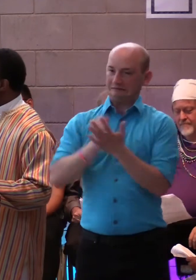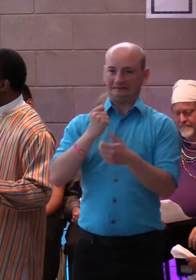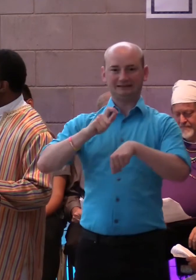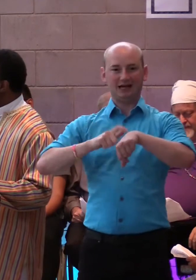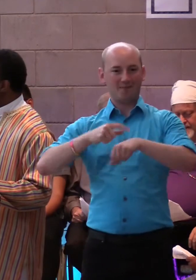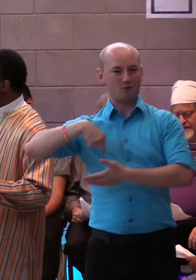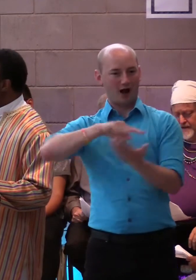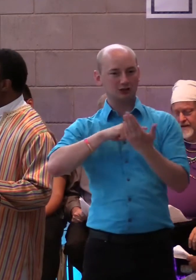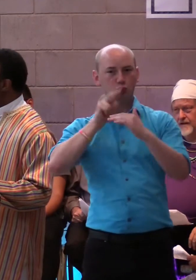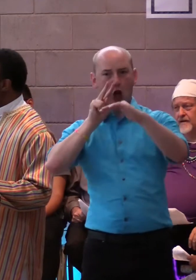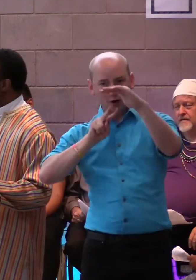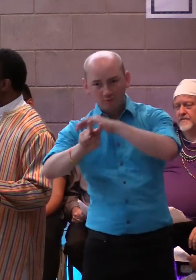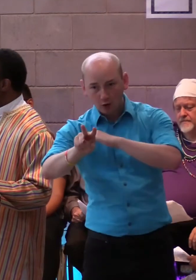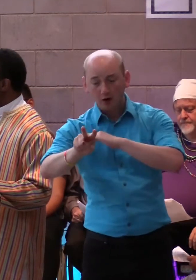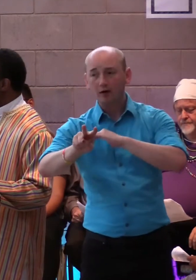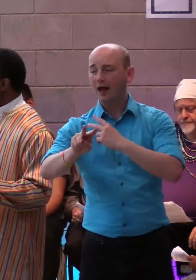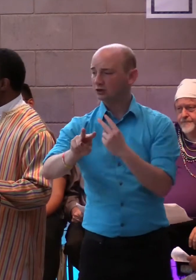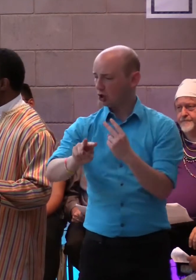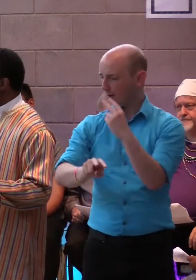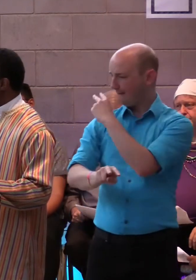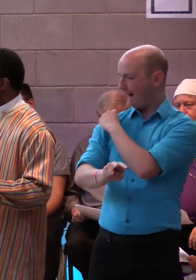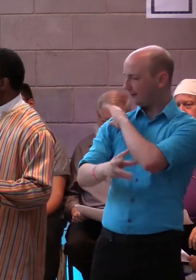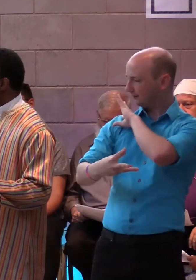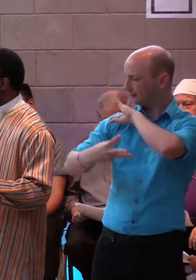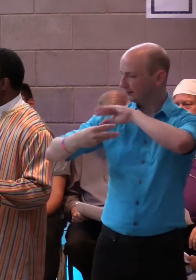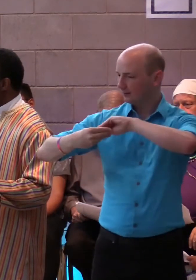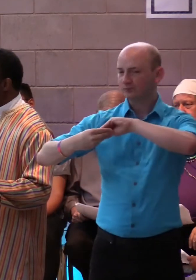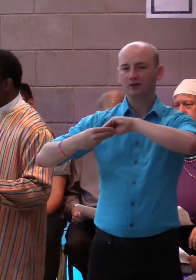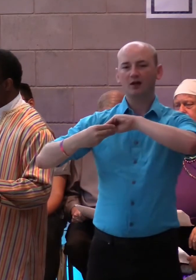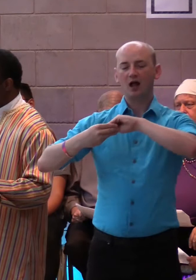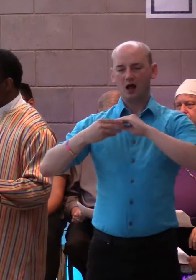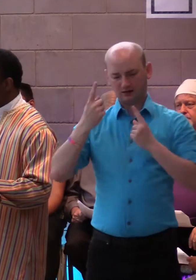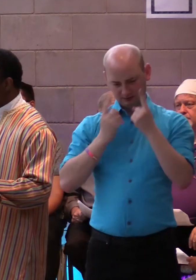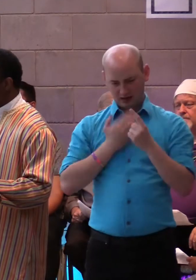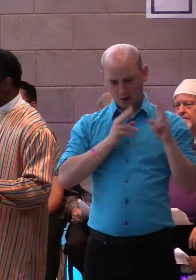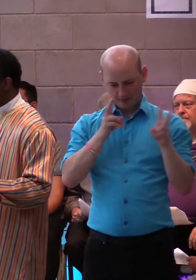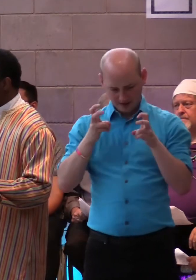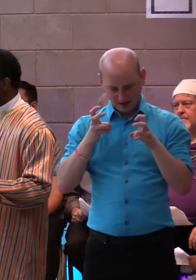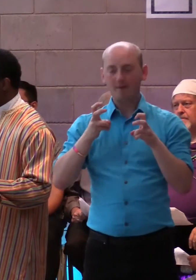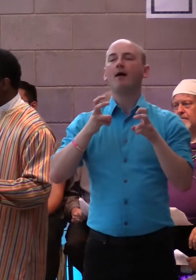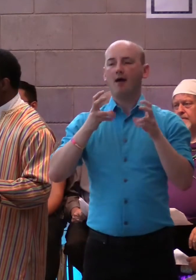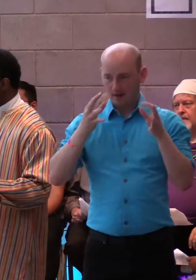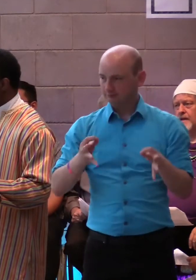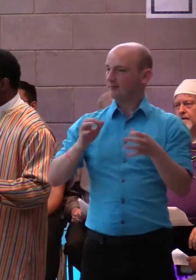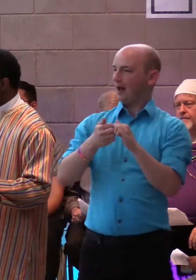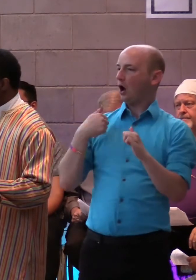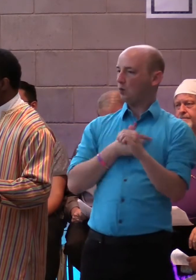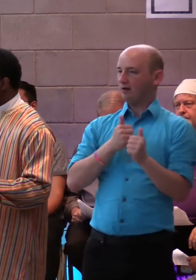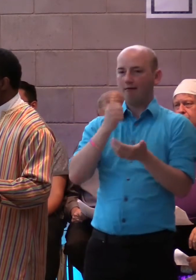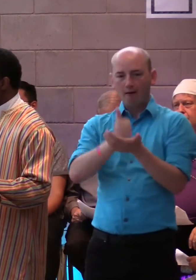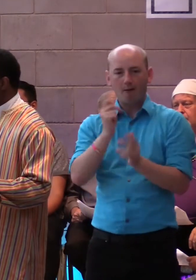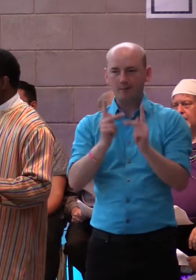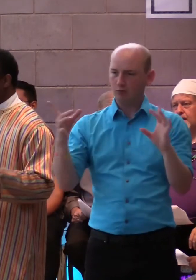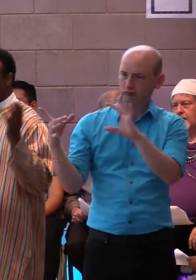to look forward and to look back in this service and with the theme that we have to find what we can do to bring people together and make